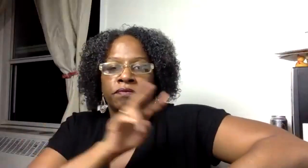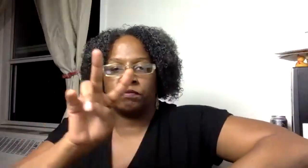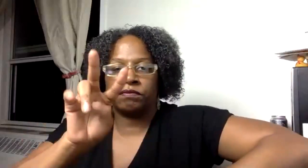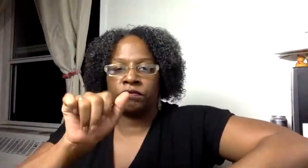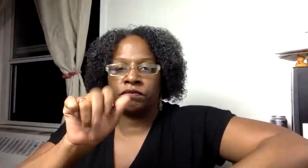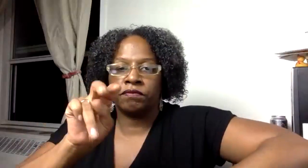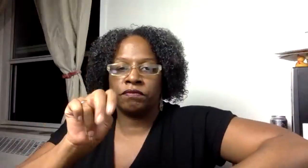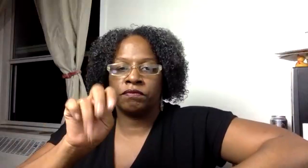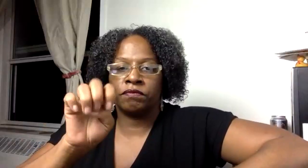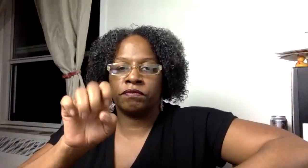Back to Marcelette. Thank you, Vanessa.